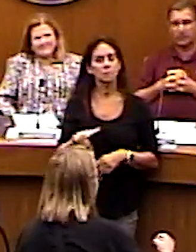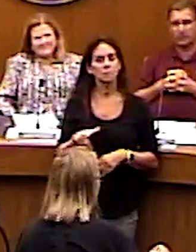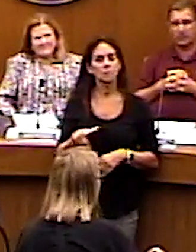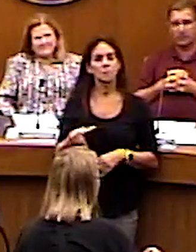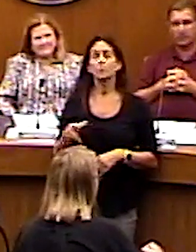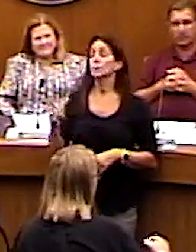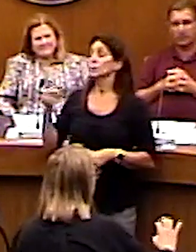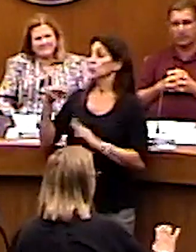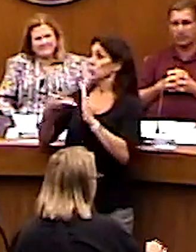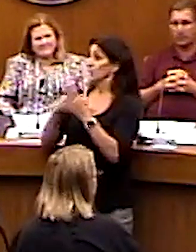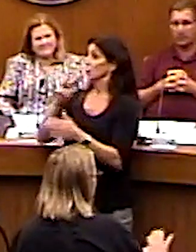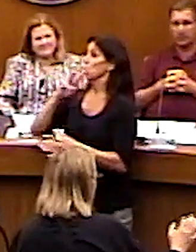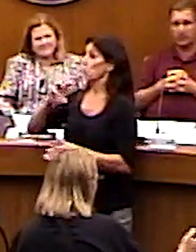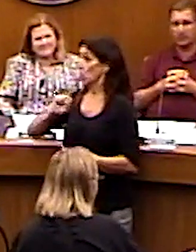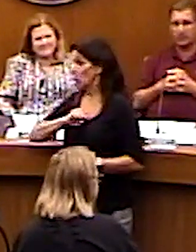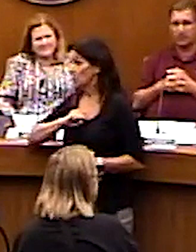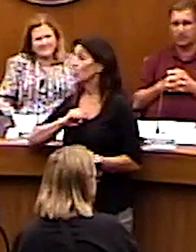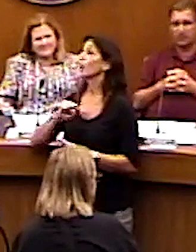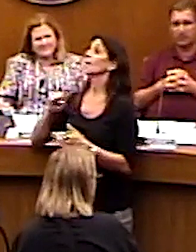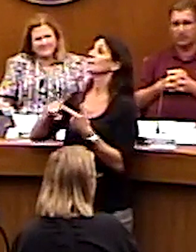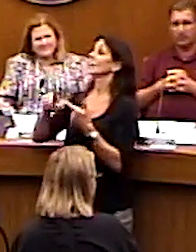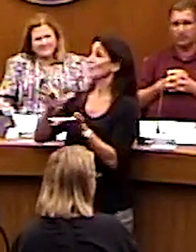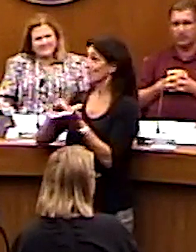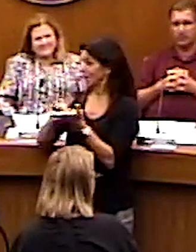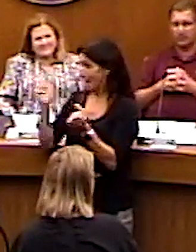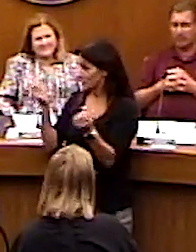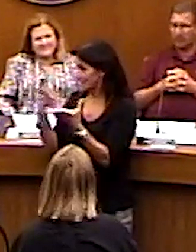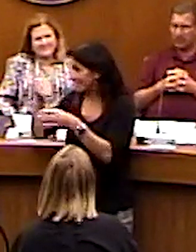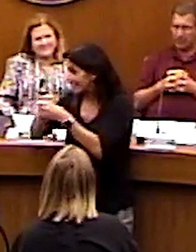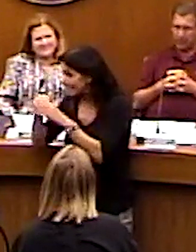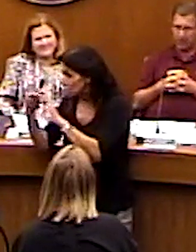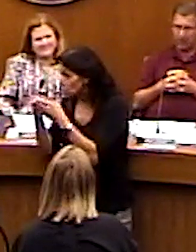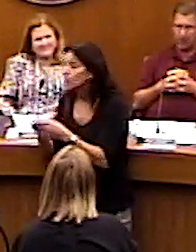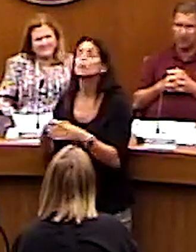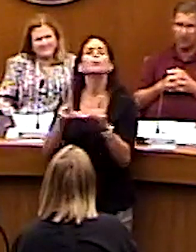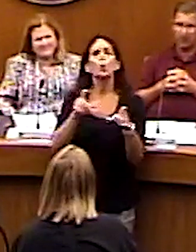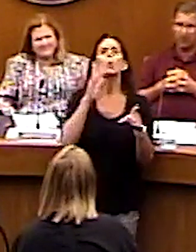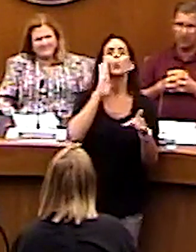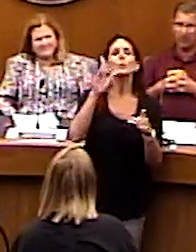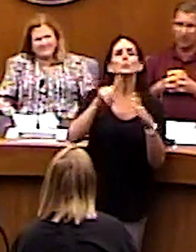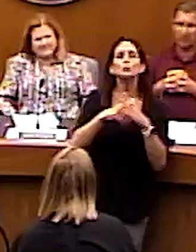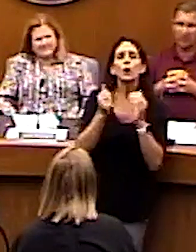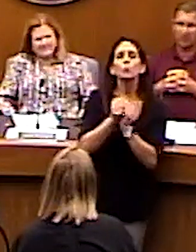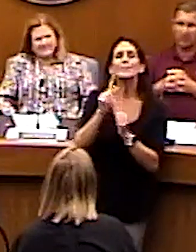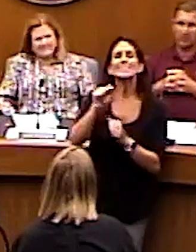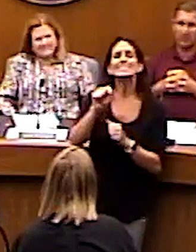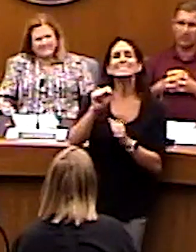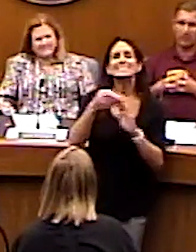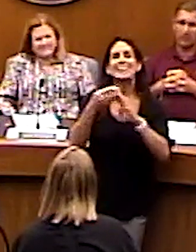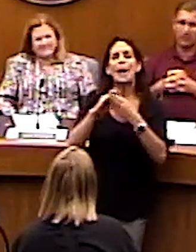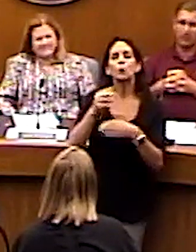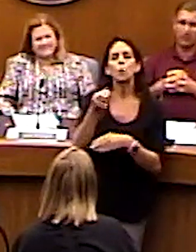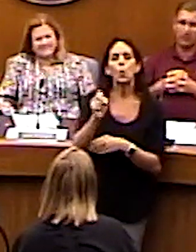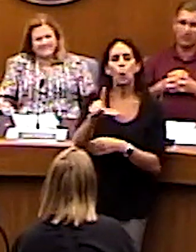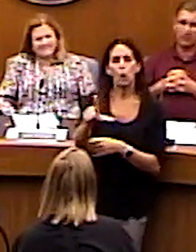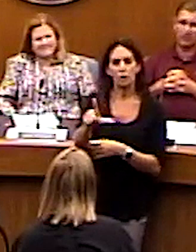and your medical and everything that comprises this community? We'll start with Town Hall.